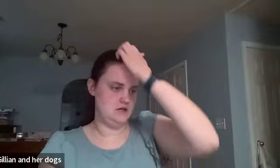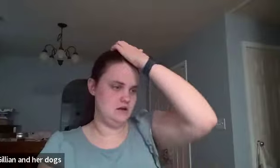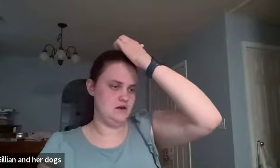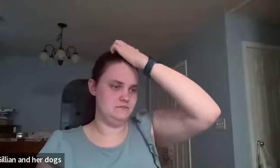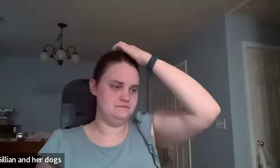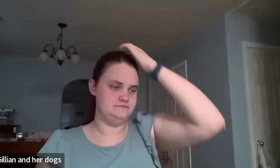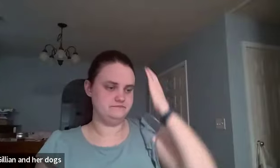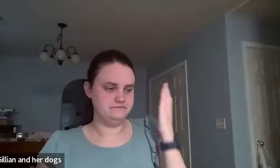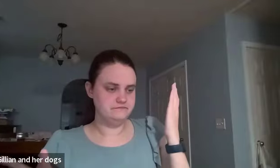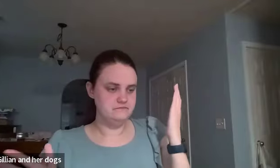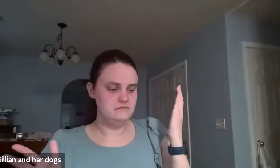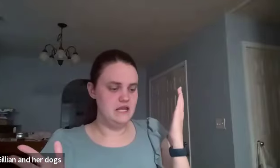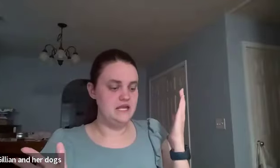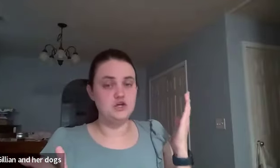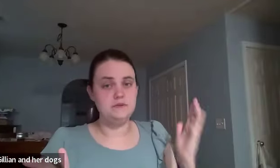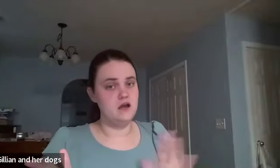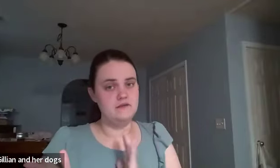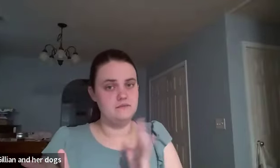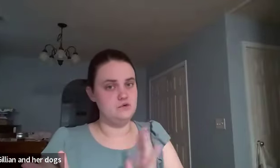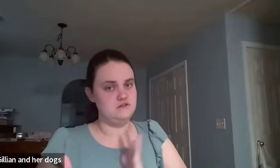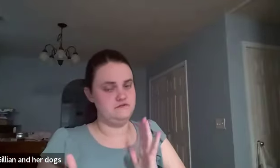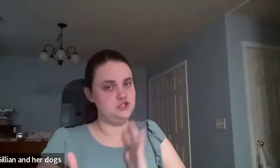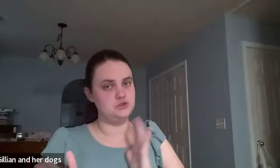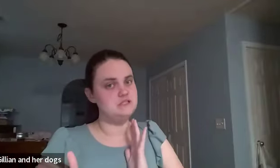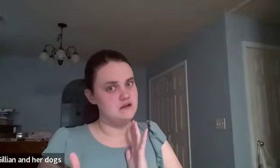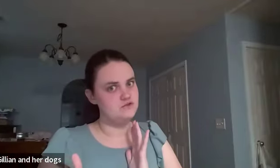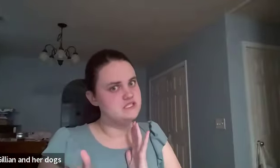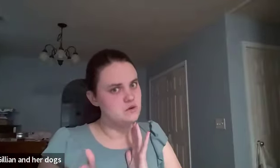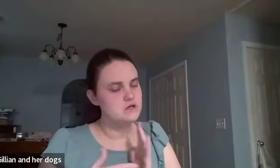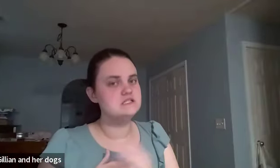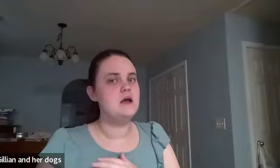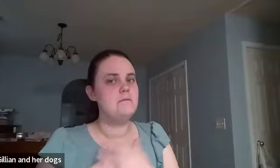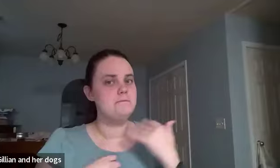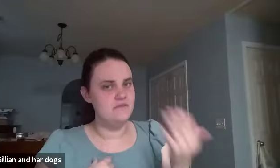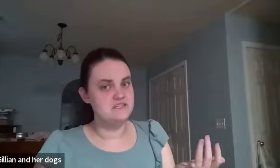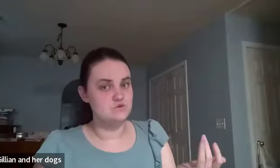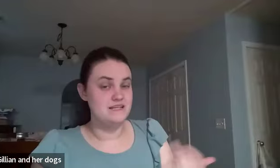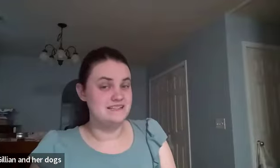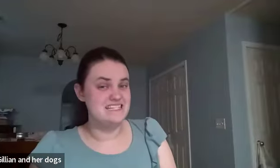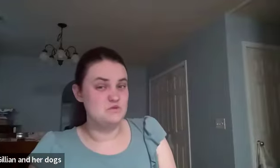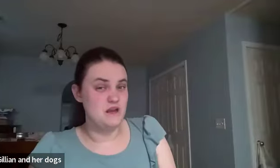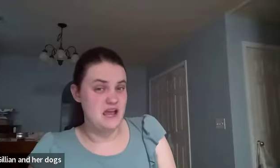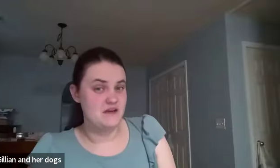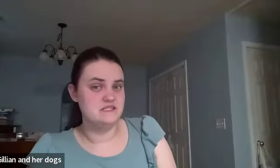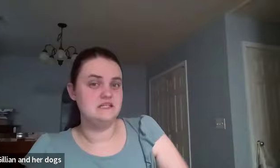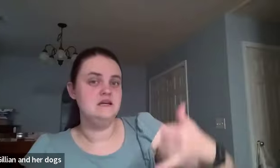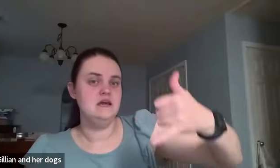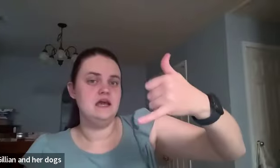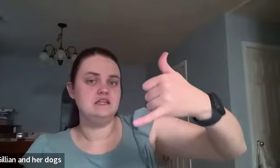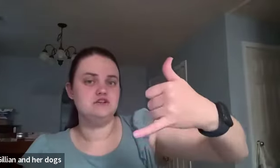here. And it could be not the most official sign for seahorse, but this is one I have seen. And so